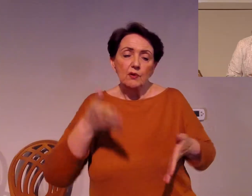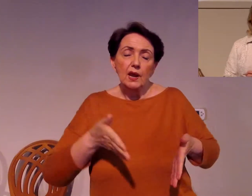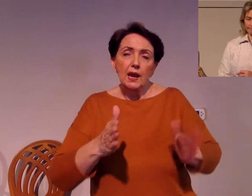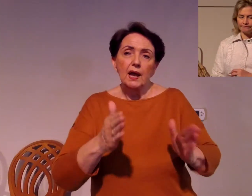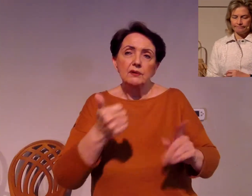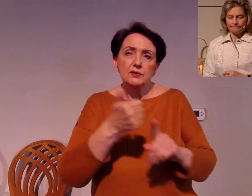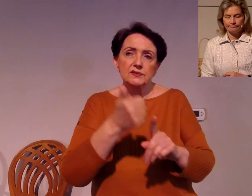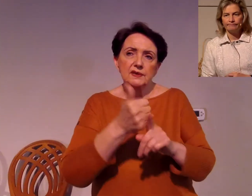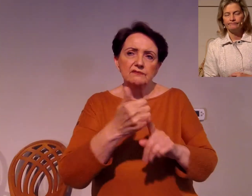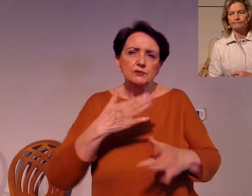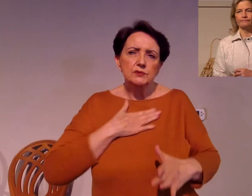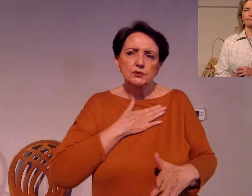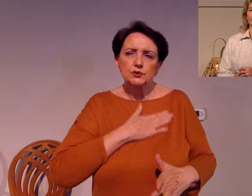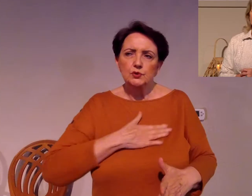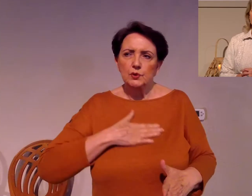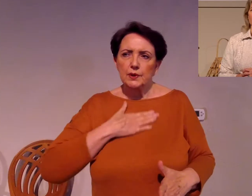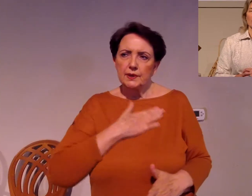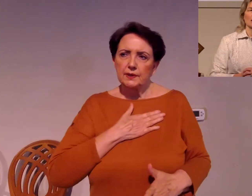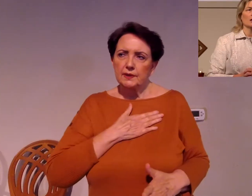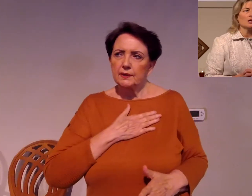something.